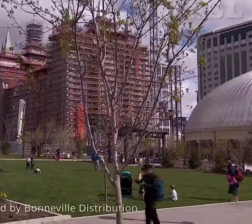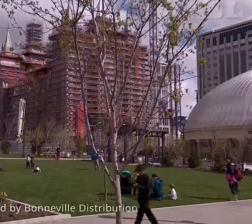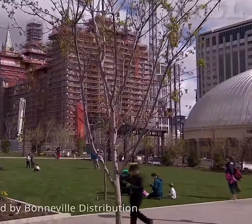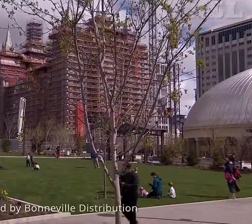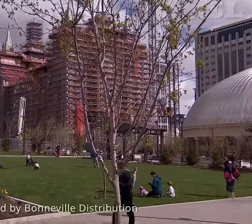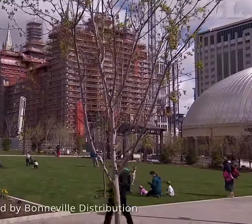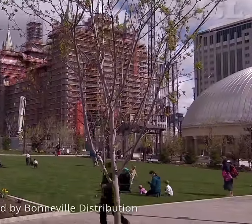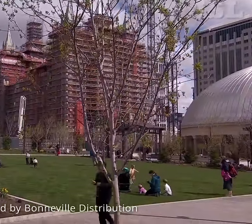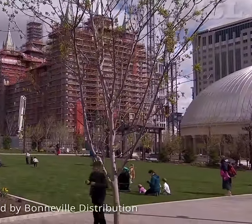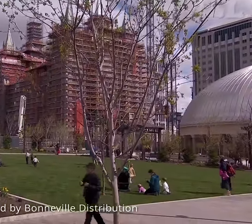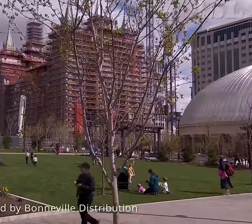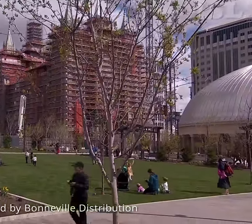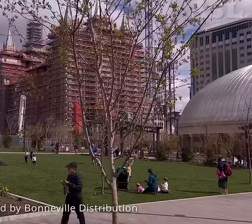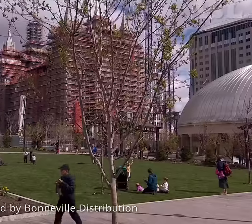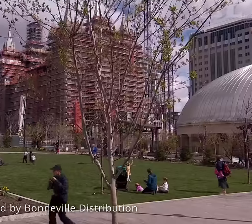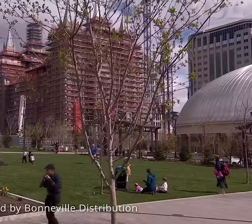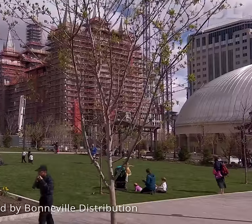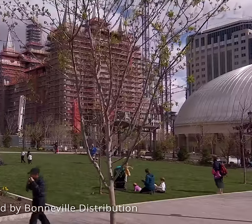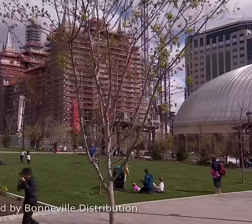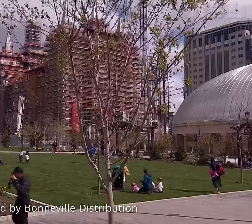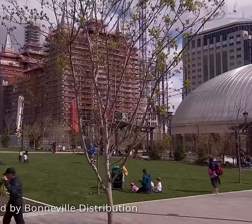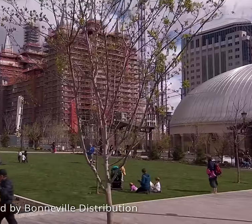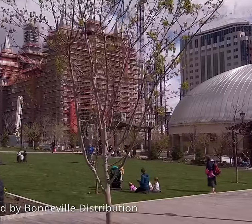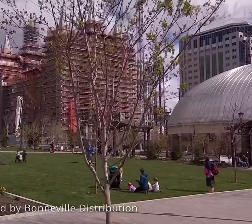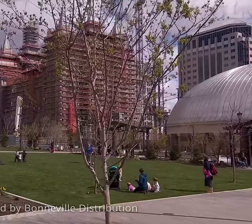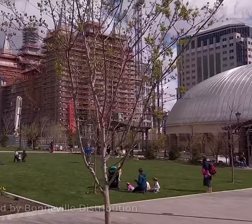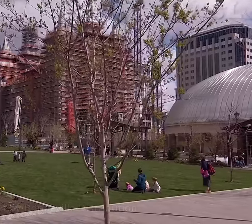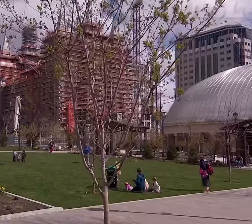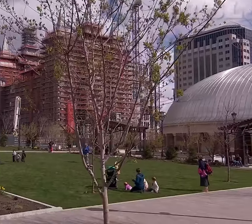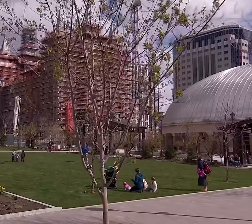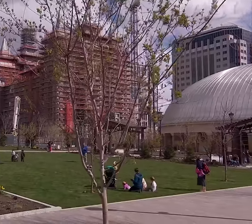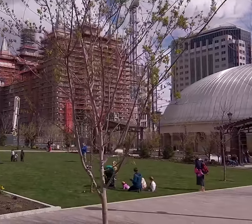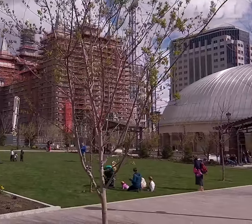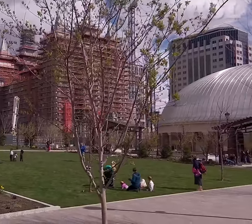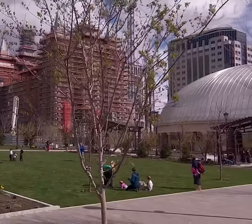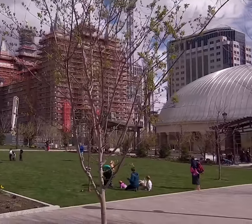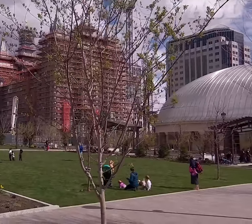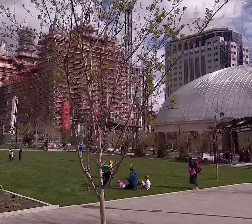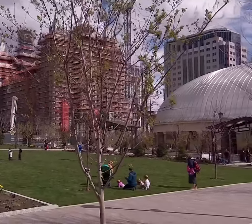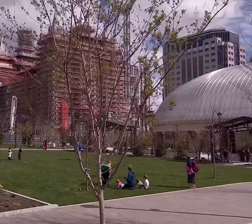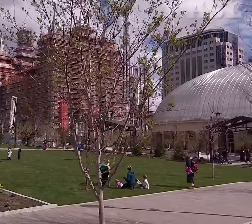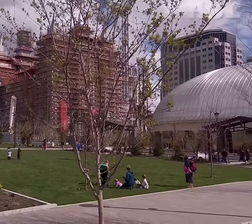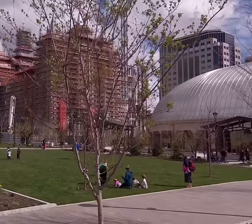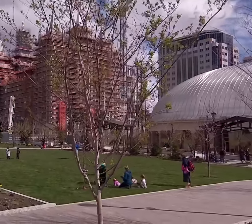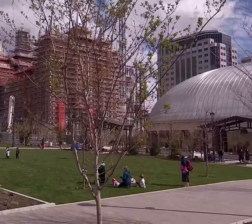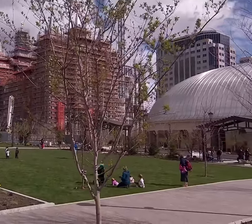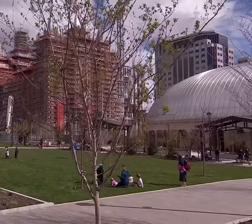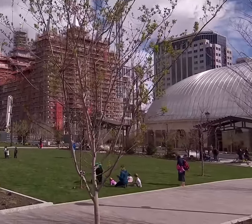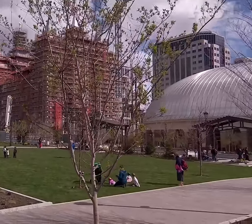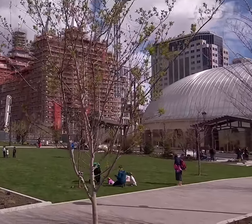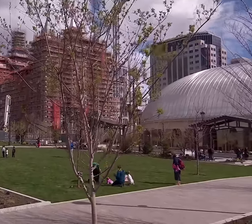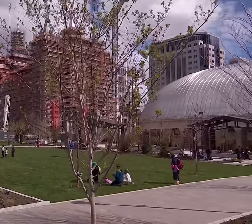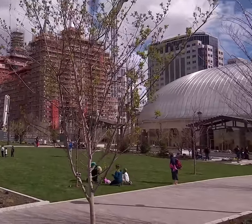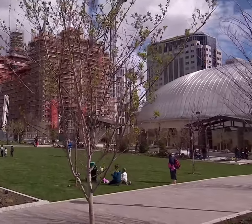public service by Bonneville Distribution. Any reproduction, recording, transcription,